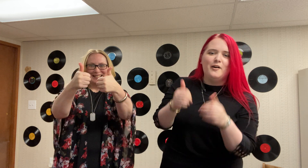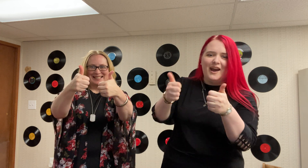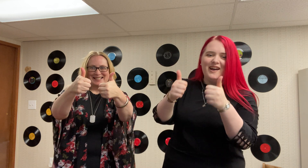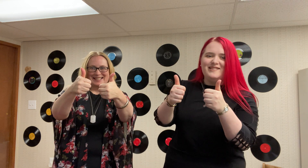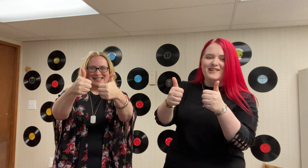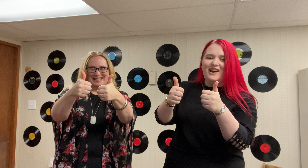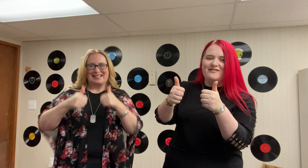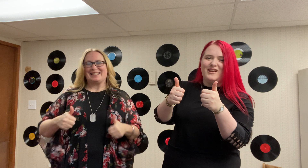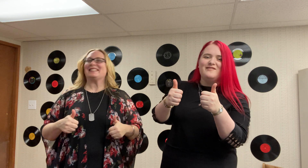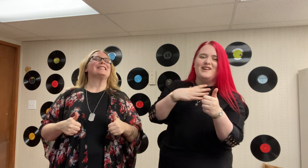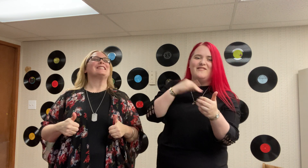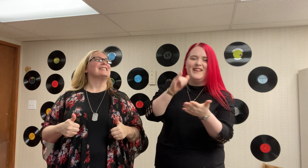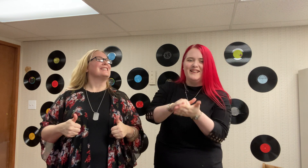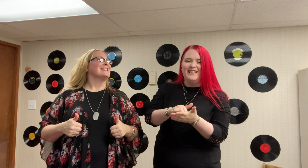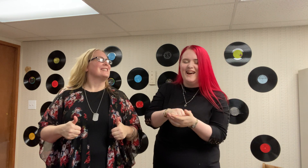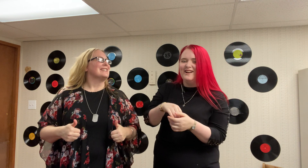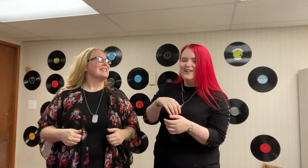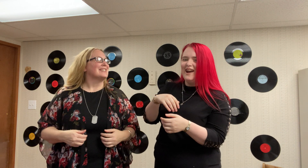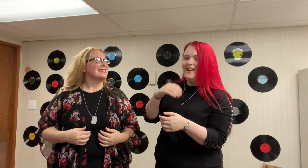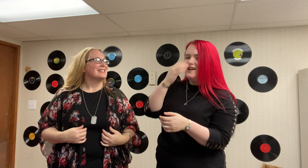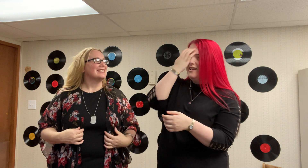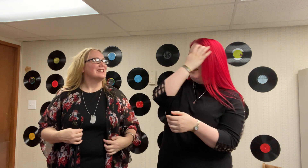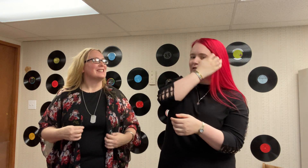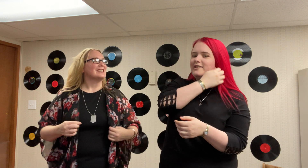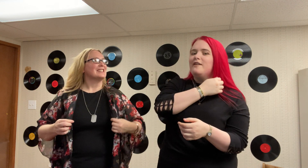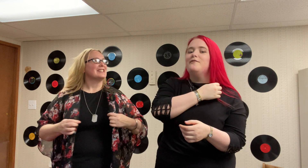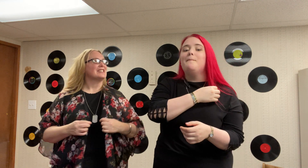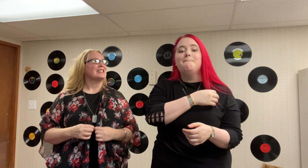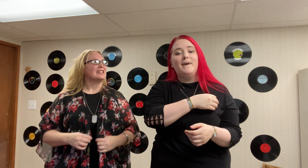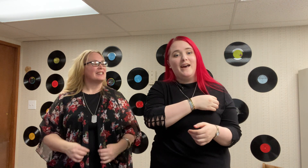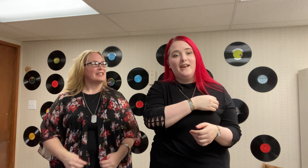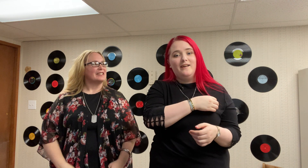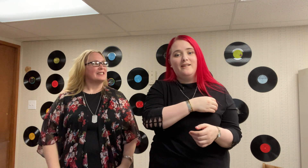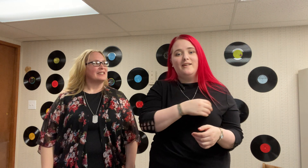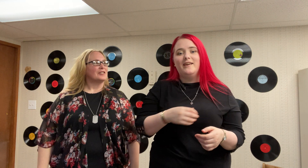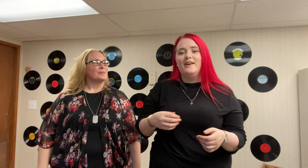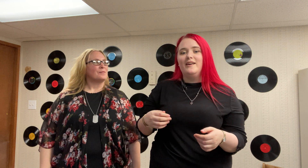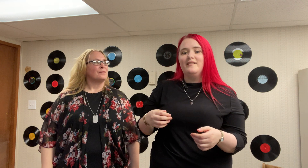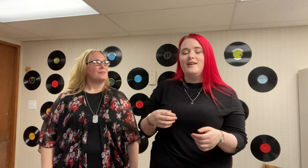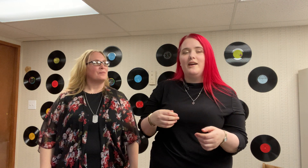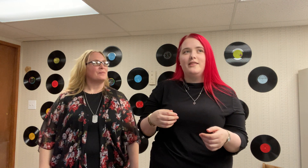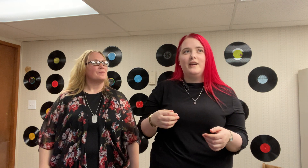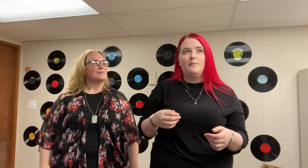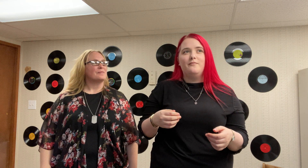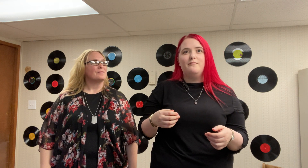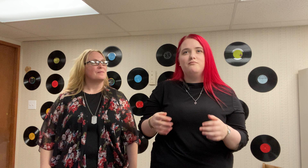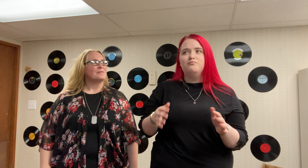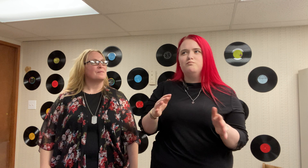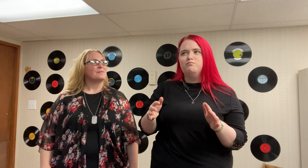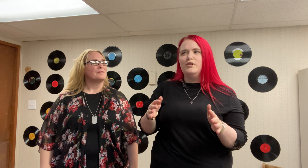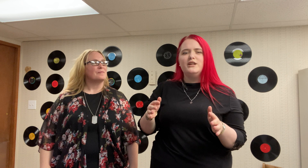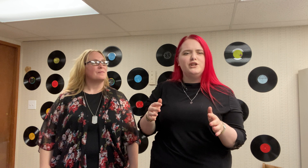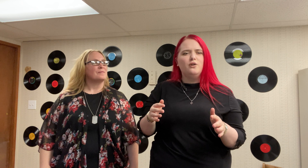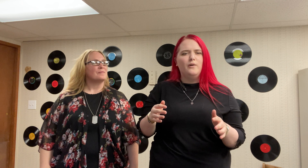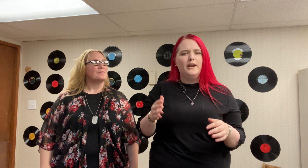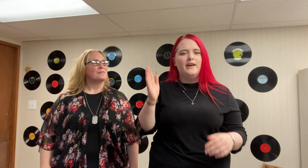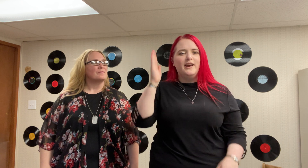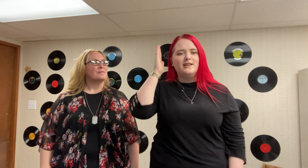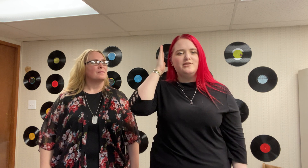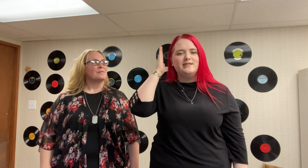Okay, I see a lot of thumbs up. I like that. Okay, now the sign for bed is, I think, a pretty chill one. It's just kind of